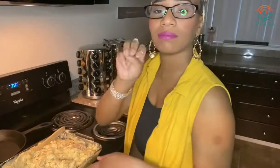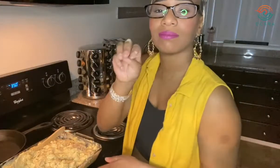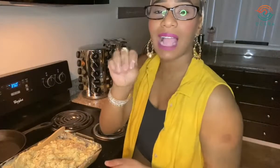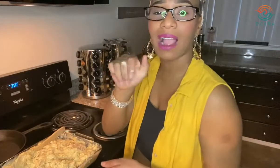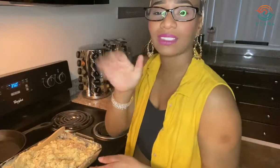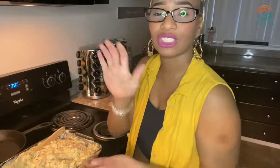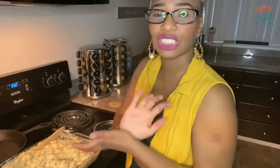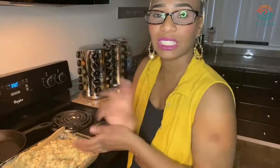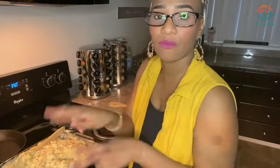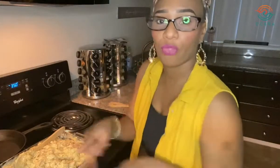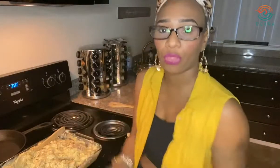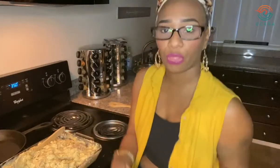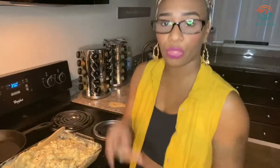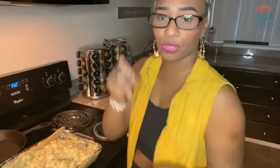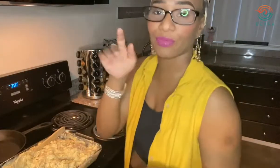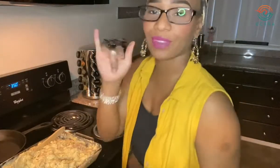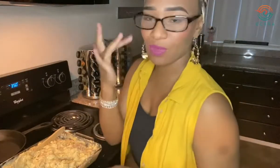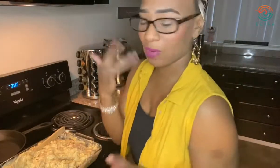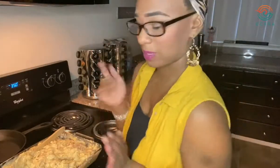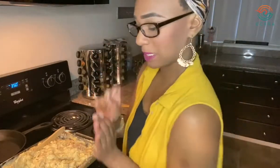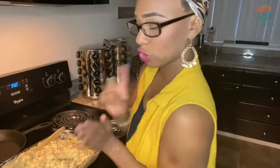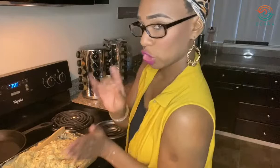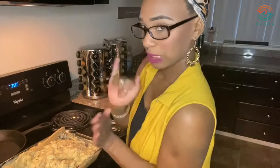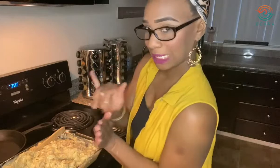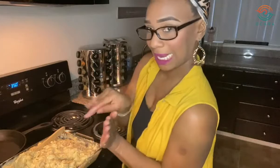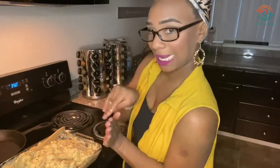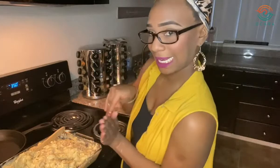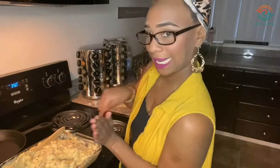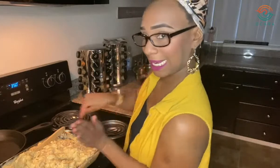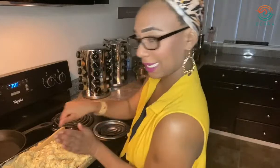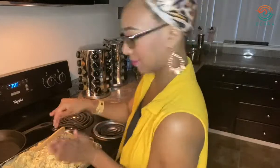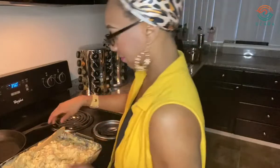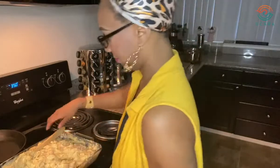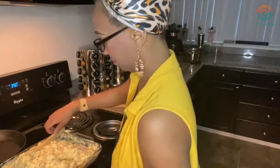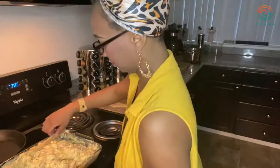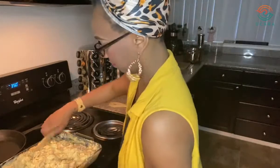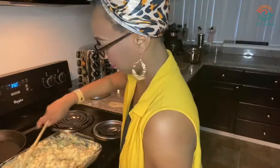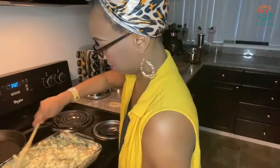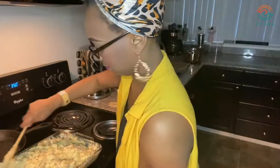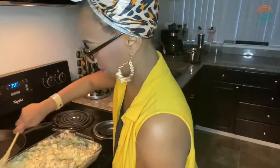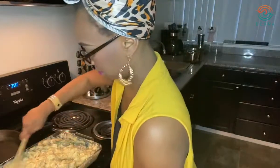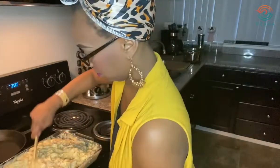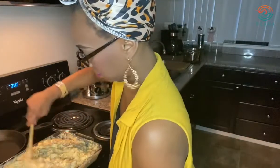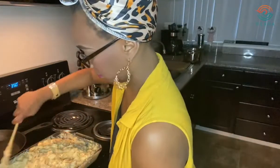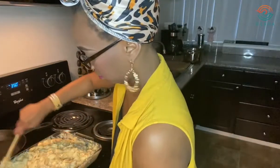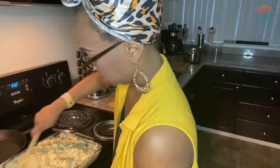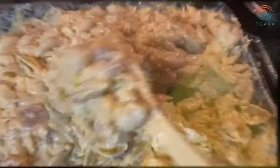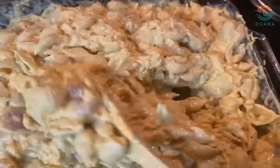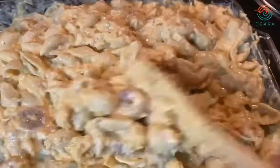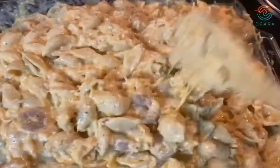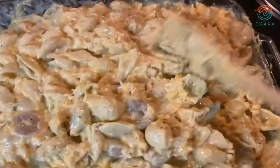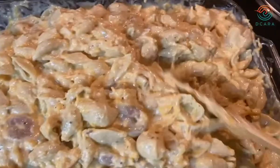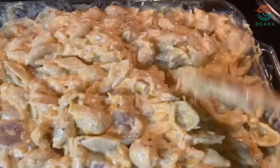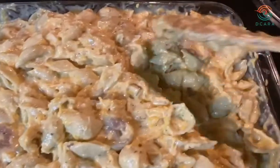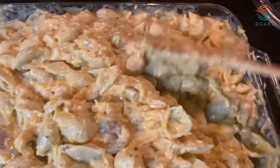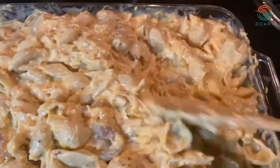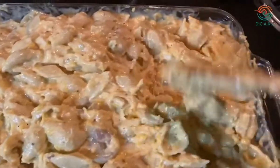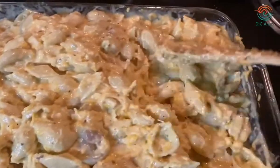I'm stirring gently because I don't want to push any of the mac and cheese over the edge and have it fall onto the floor. Run